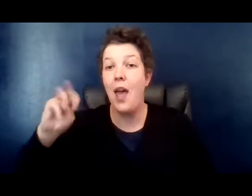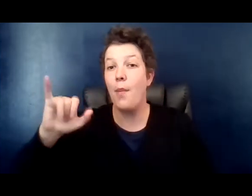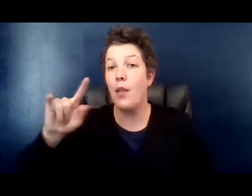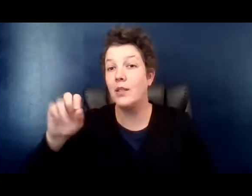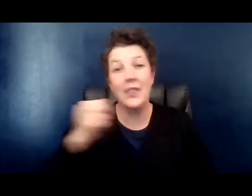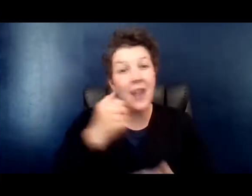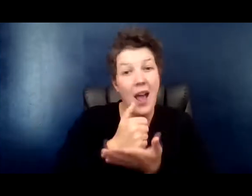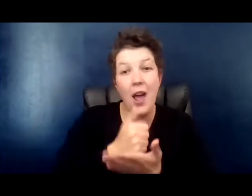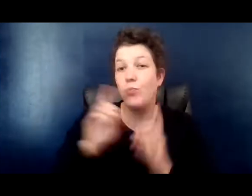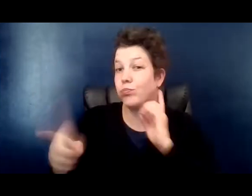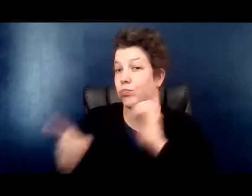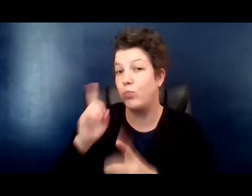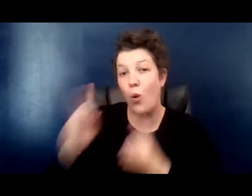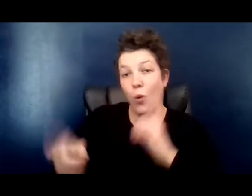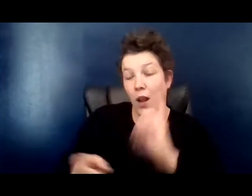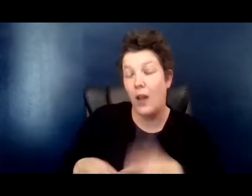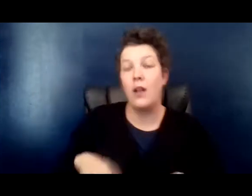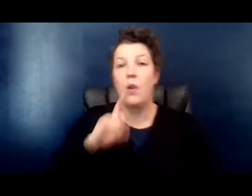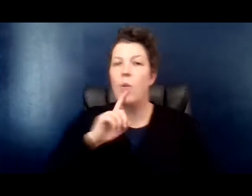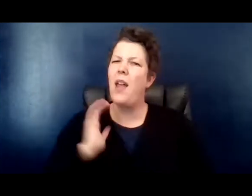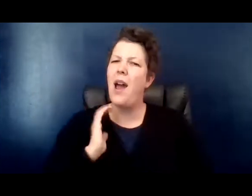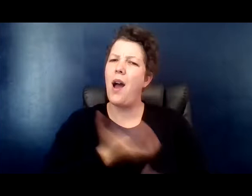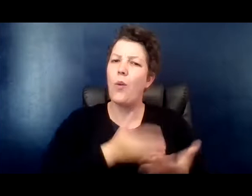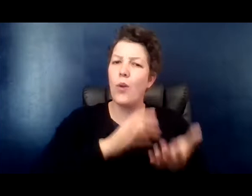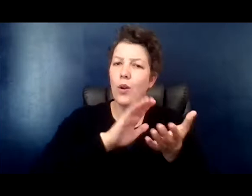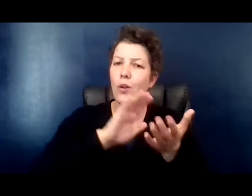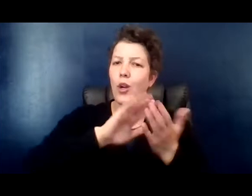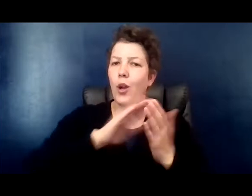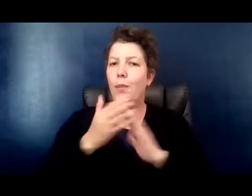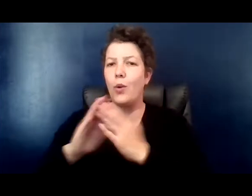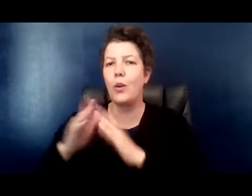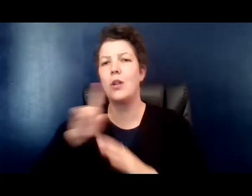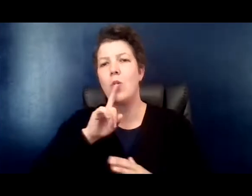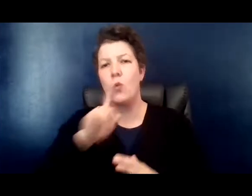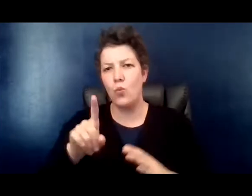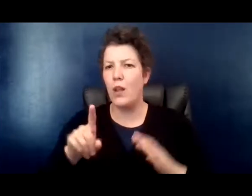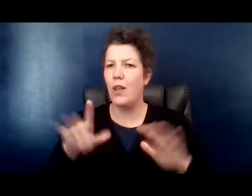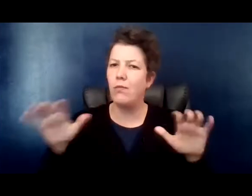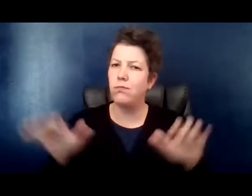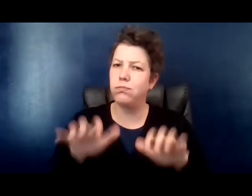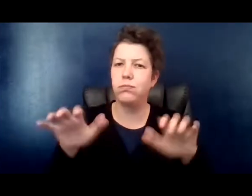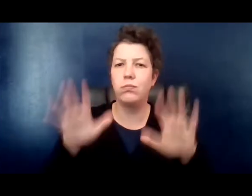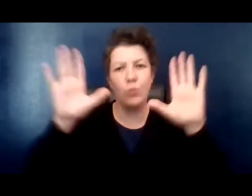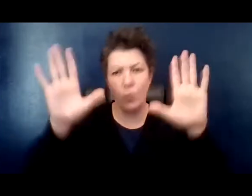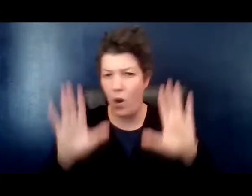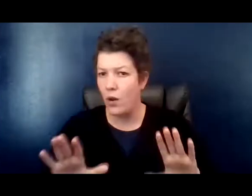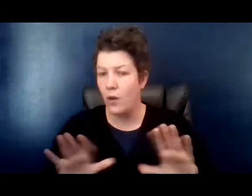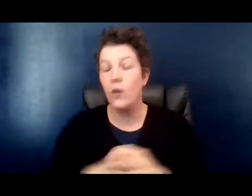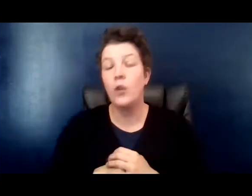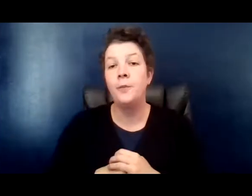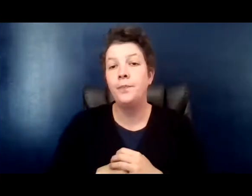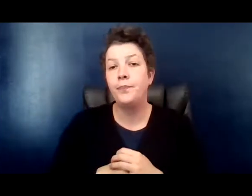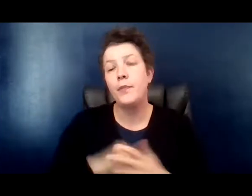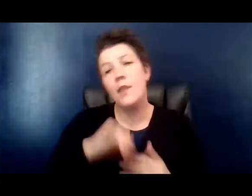way they've stepped up has been phenomenal, and I'm confident we'll continue to do so. The last thing that I really wanted to touch